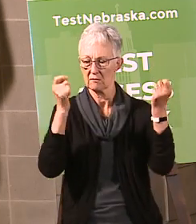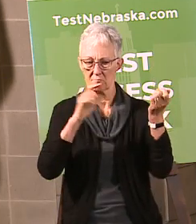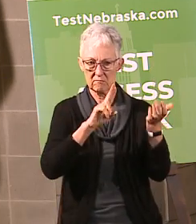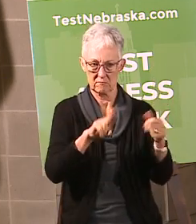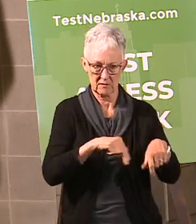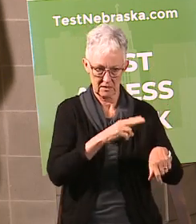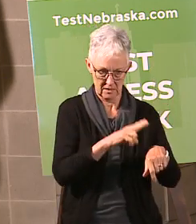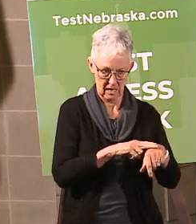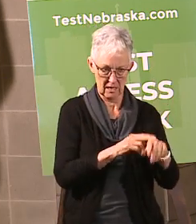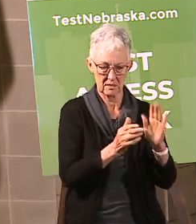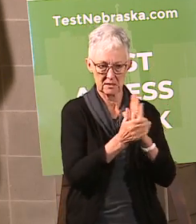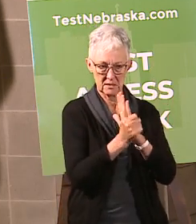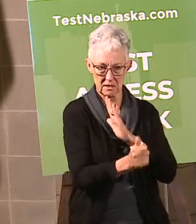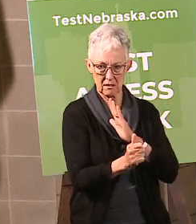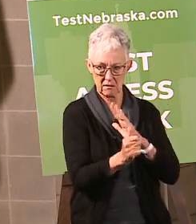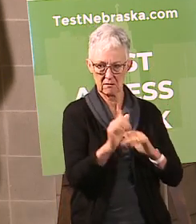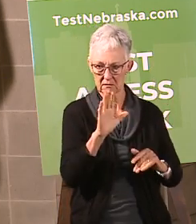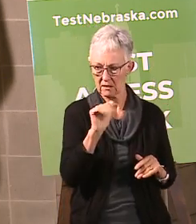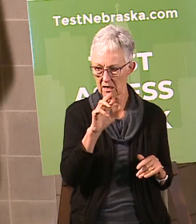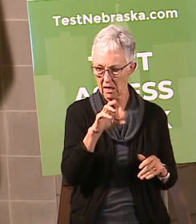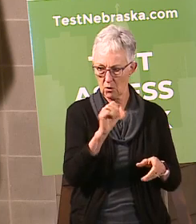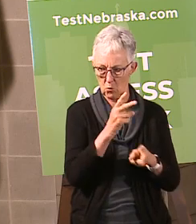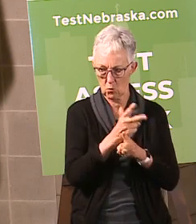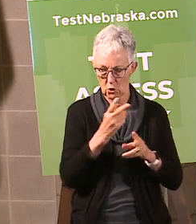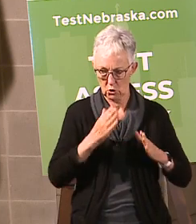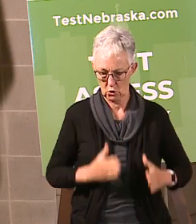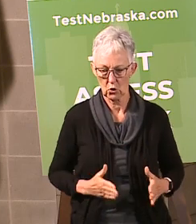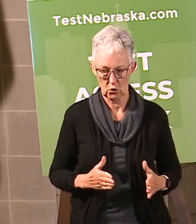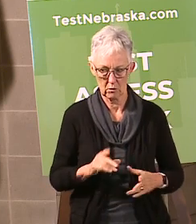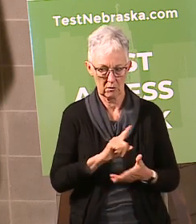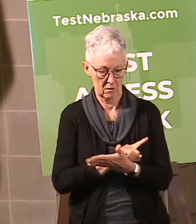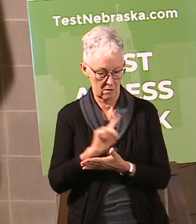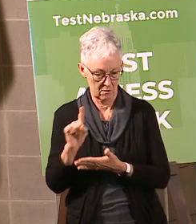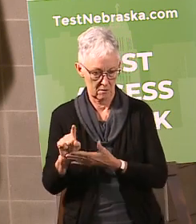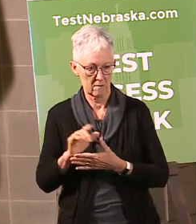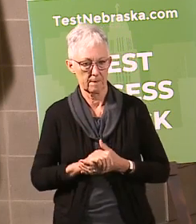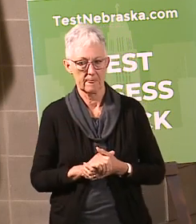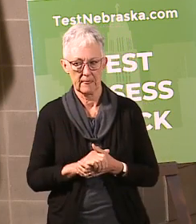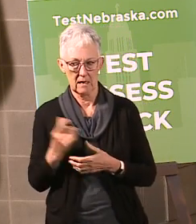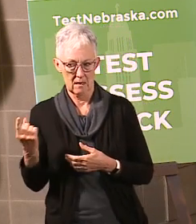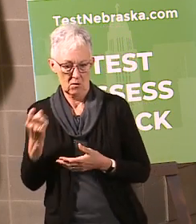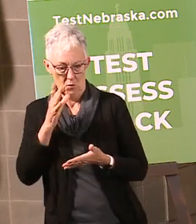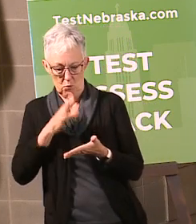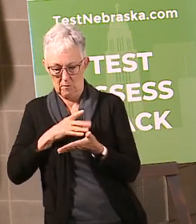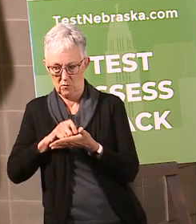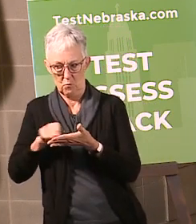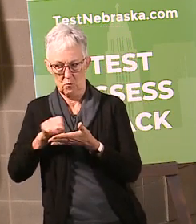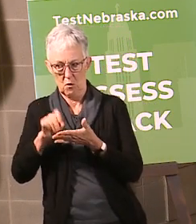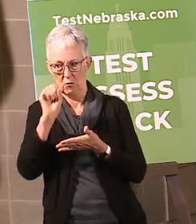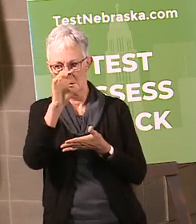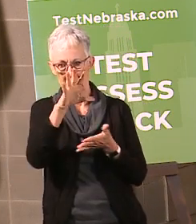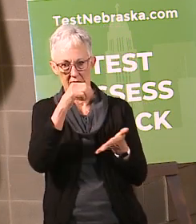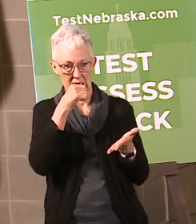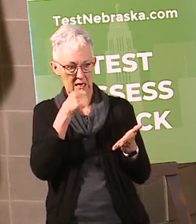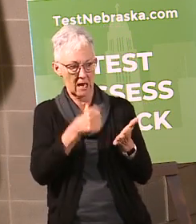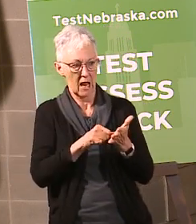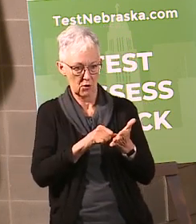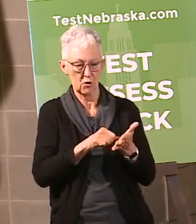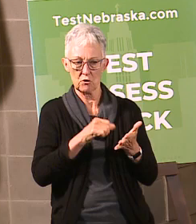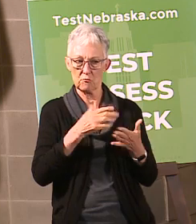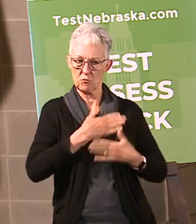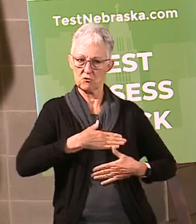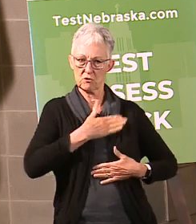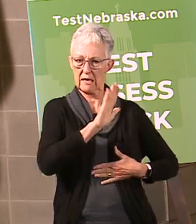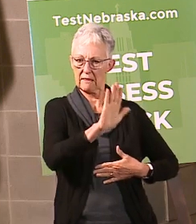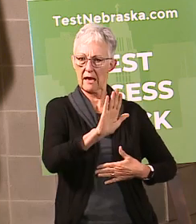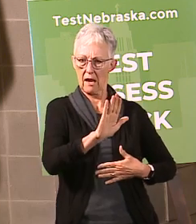CMS Administrator Seema Verma had penned a letter to long-term care providers, and she shared her appreciation for their diligence